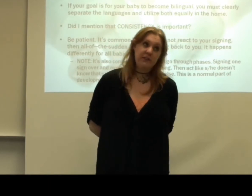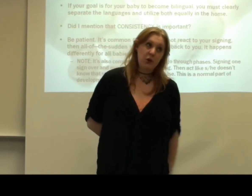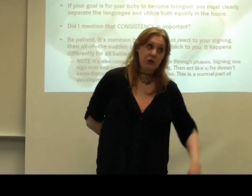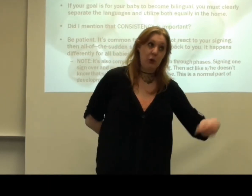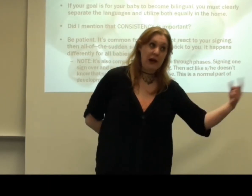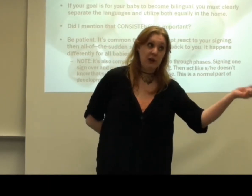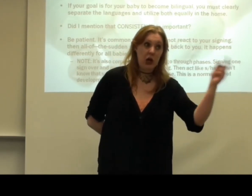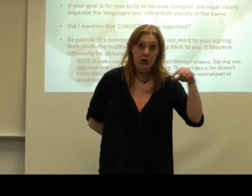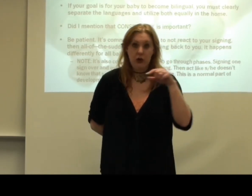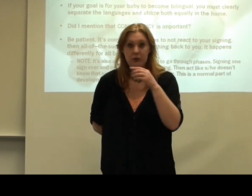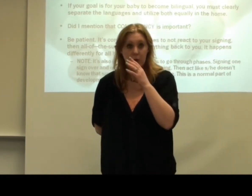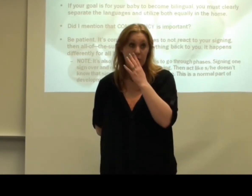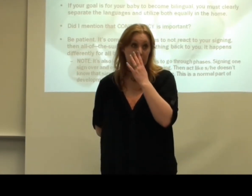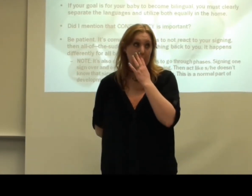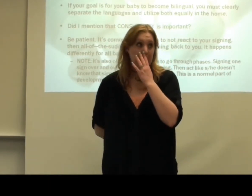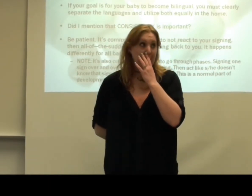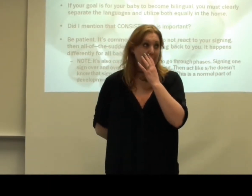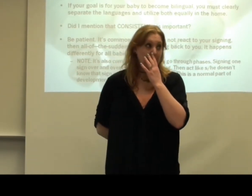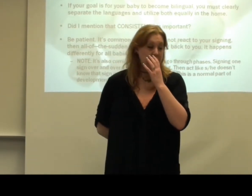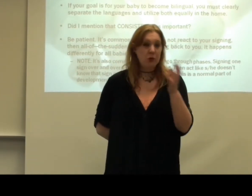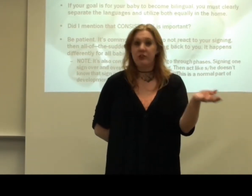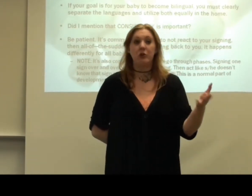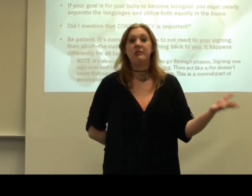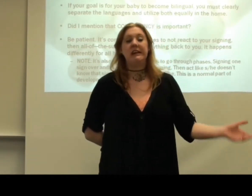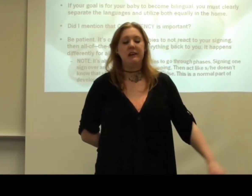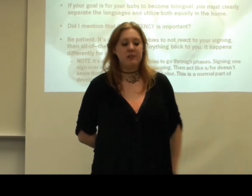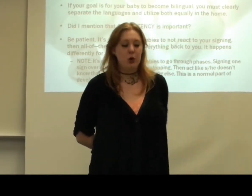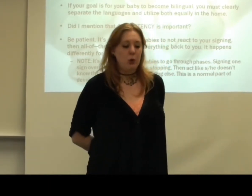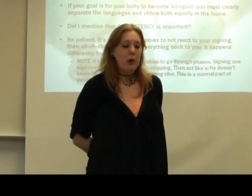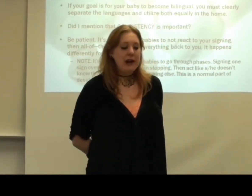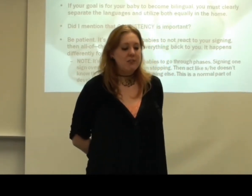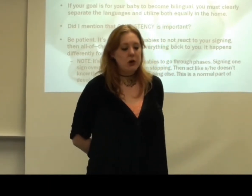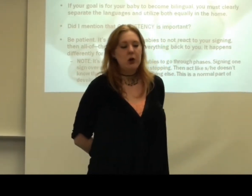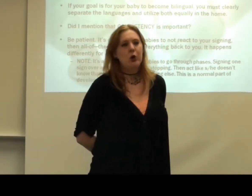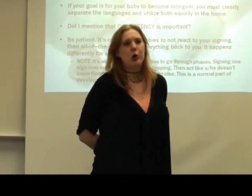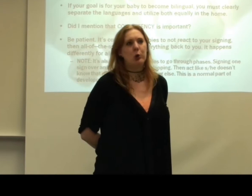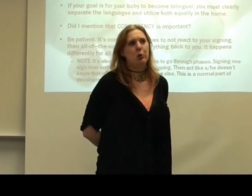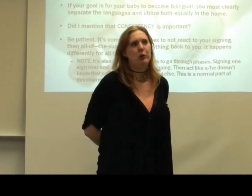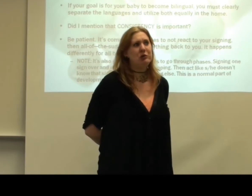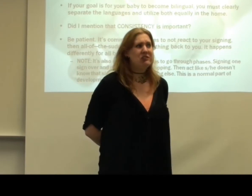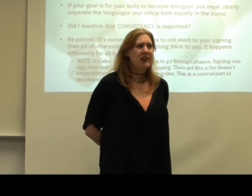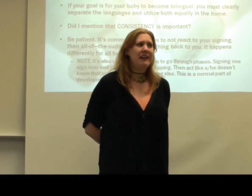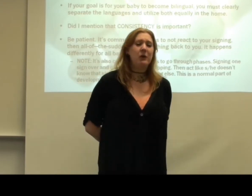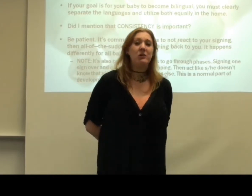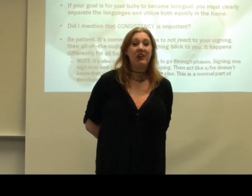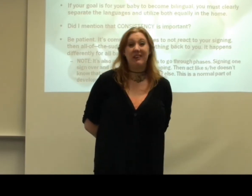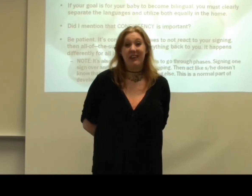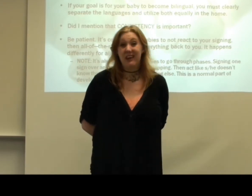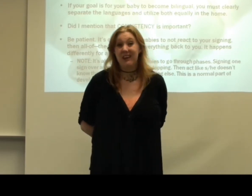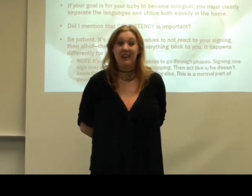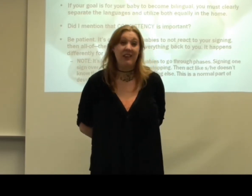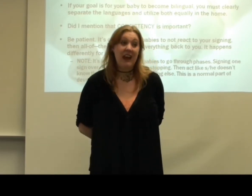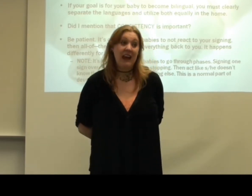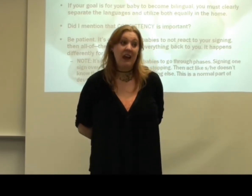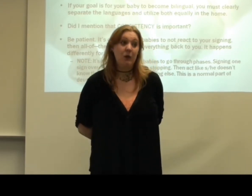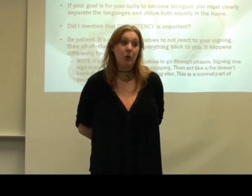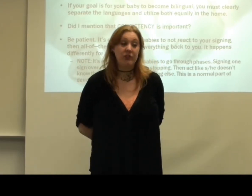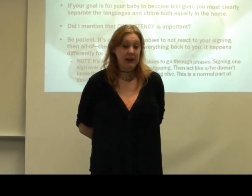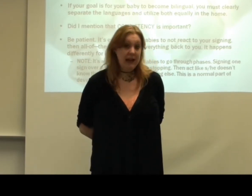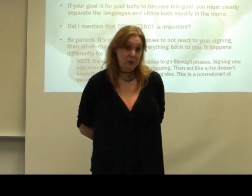so-and-so's granddaughter, or so-and-so's niece, or whatever, who used sign language and then they were delayed with